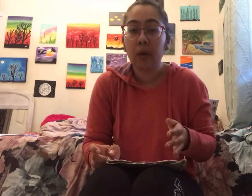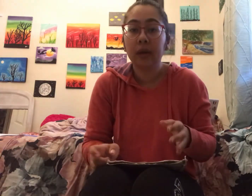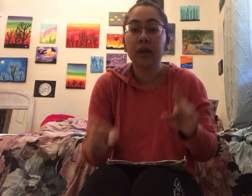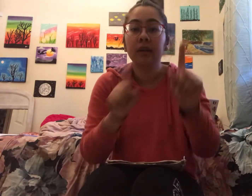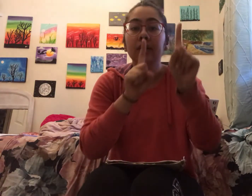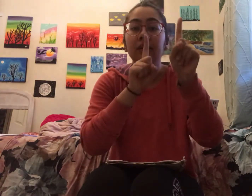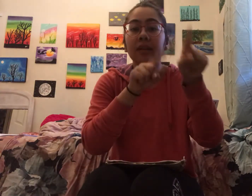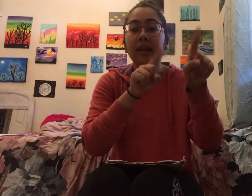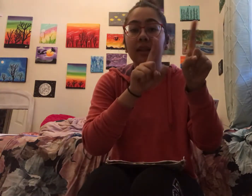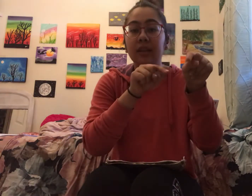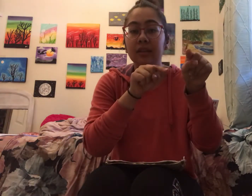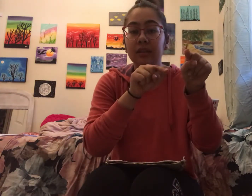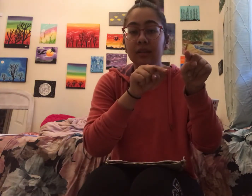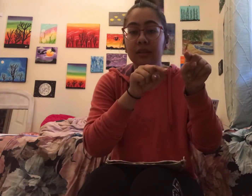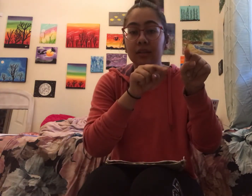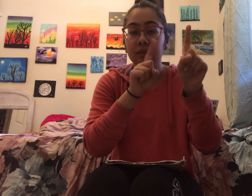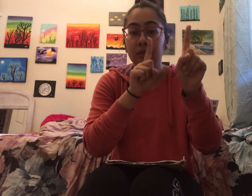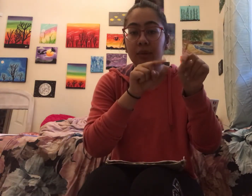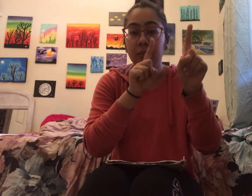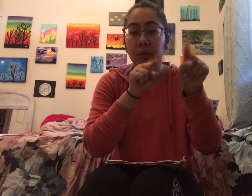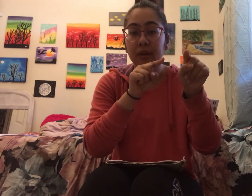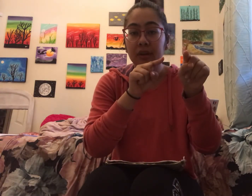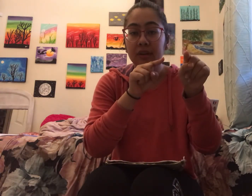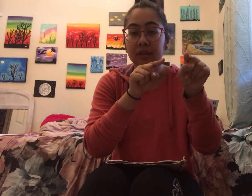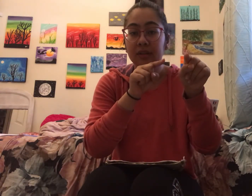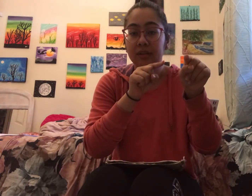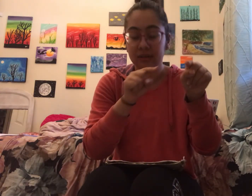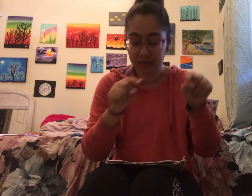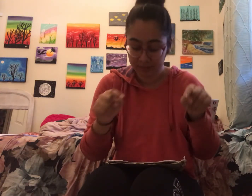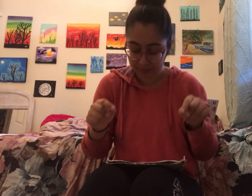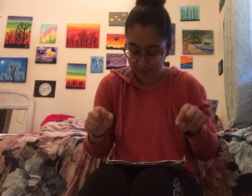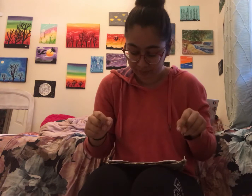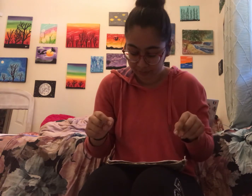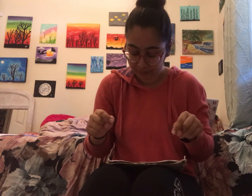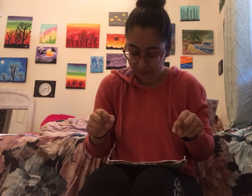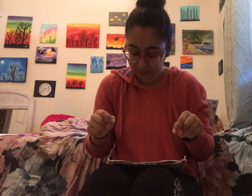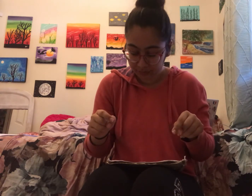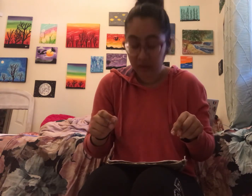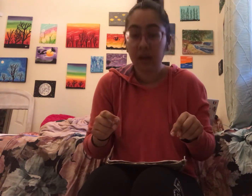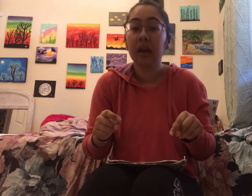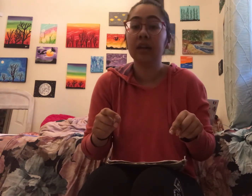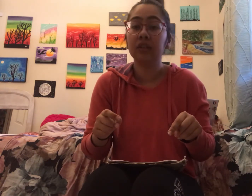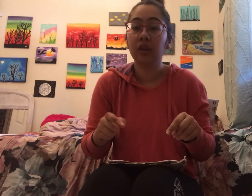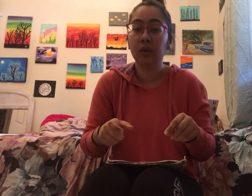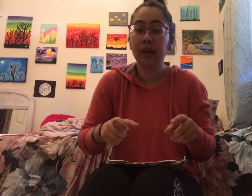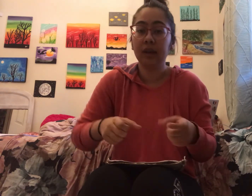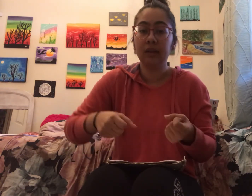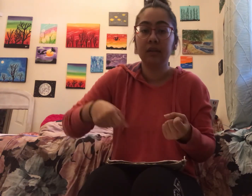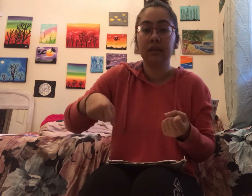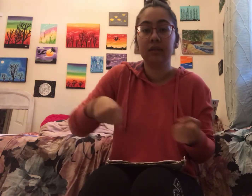Reporter, like this, reporter. Custodian,